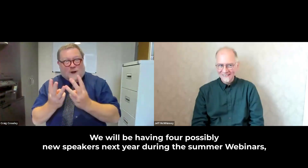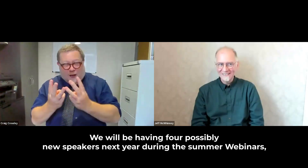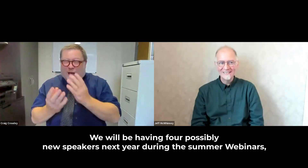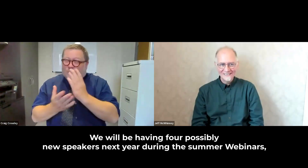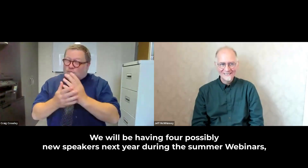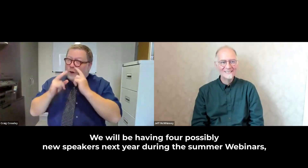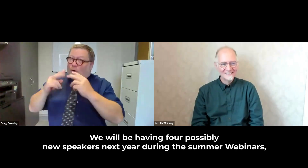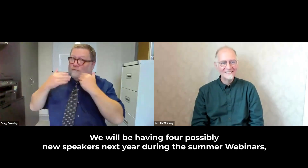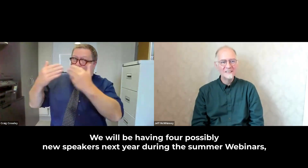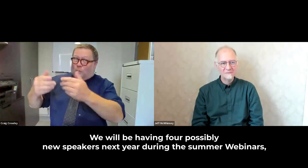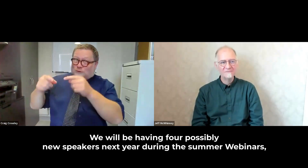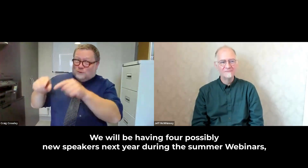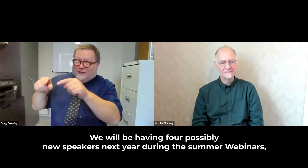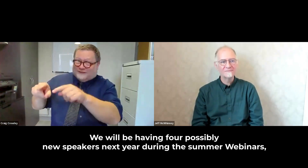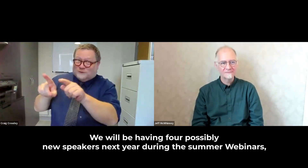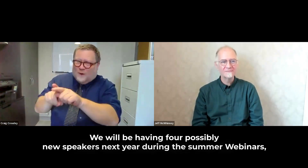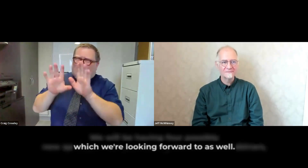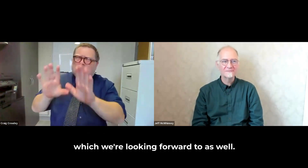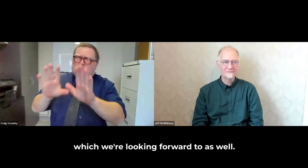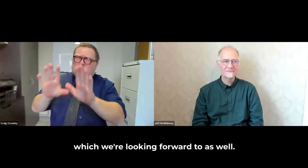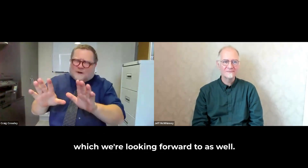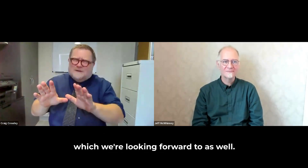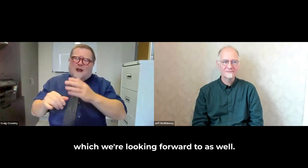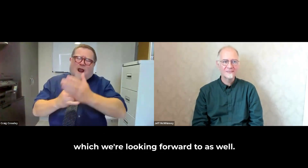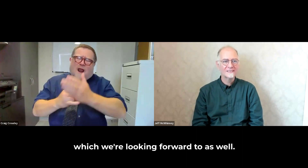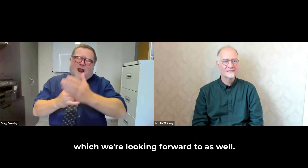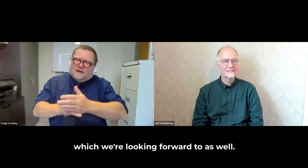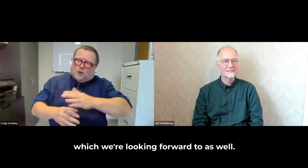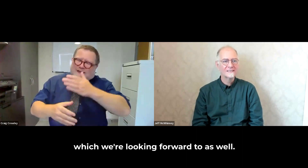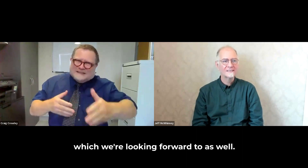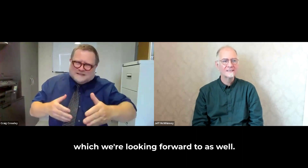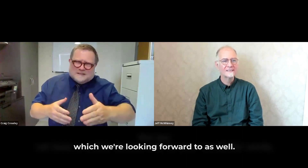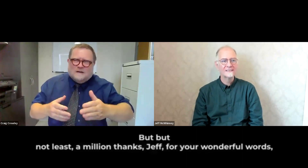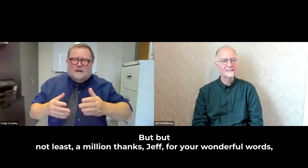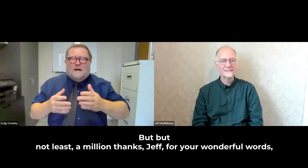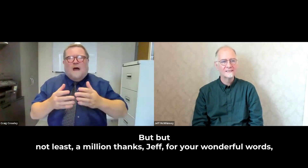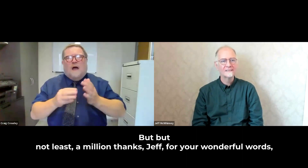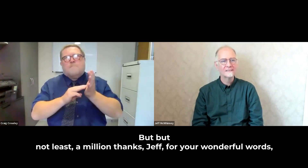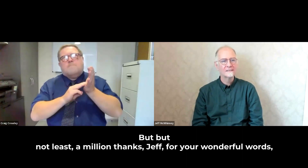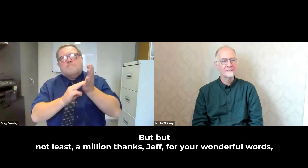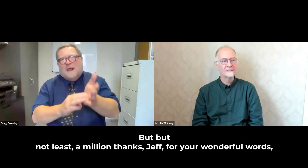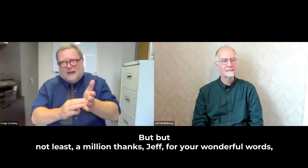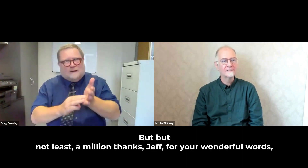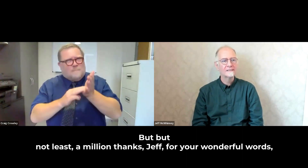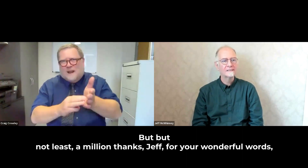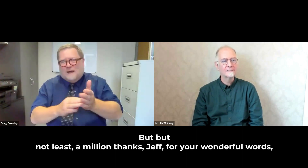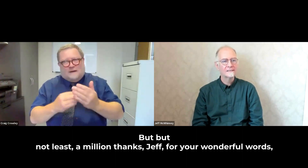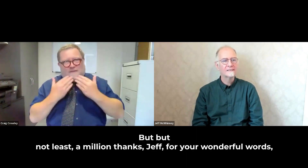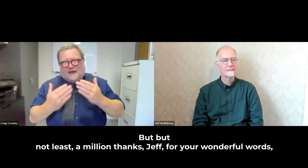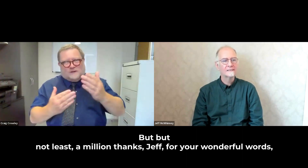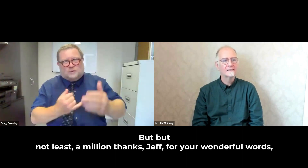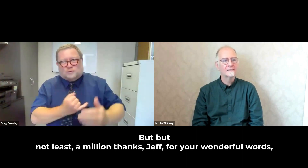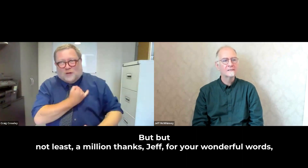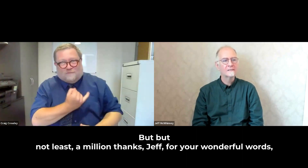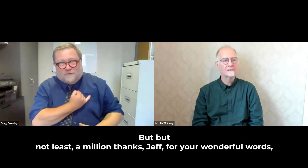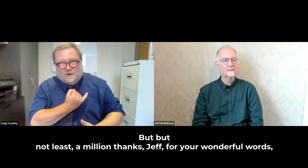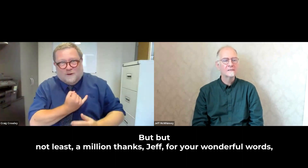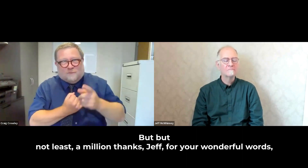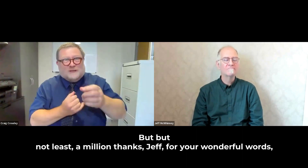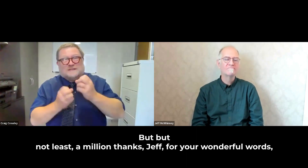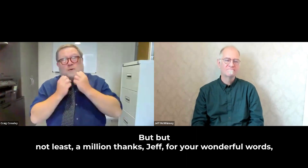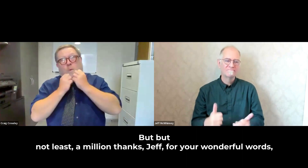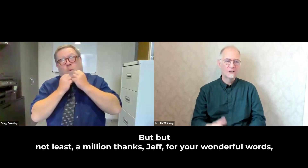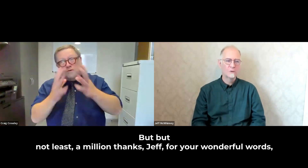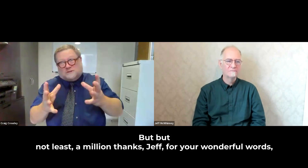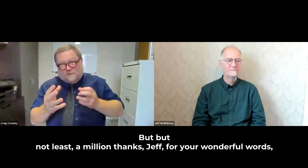year during the summit webinars, which we're looking forward to as well. But last but not least, a million